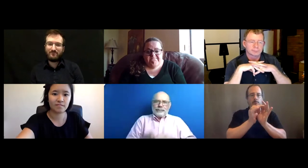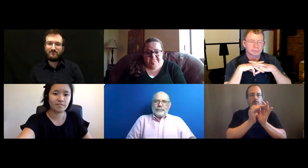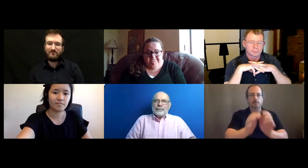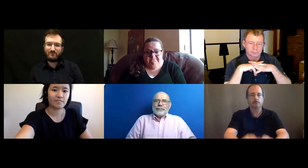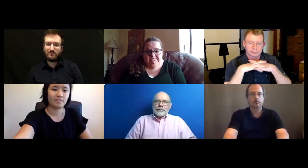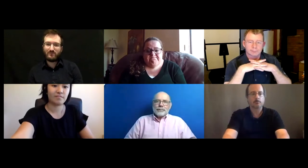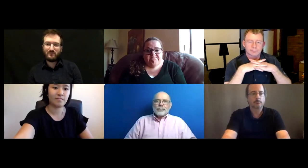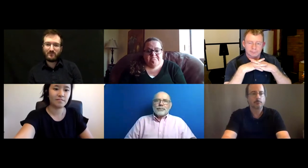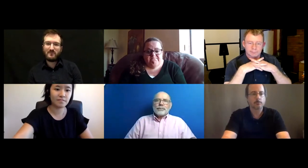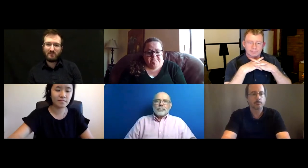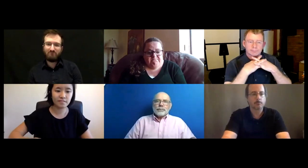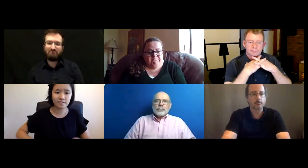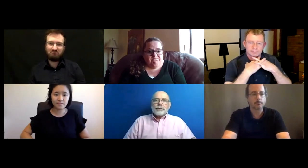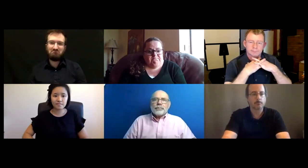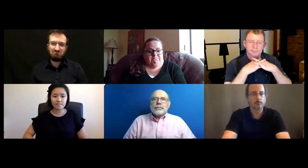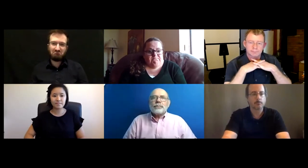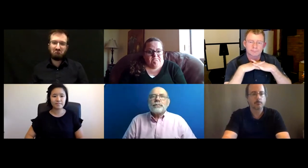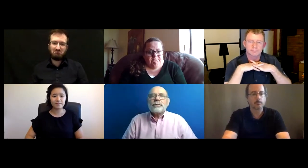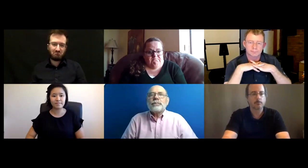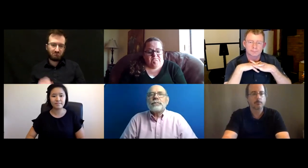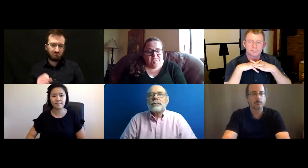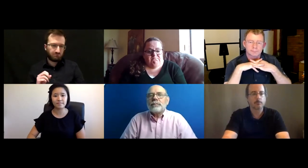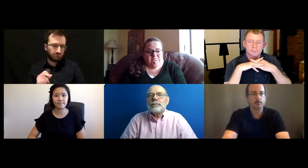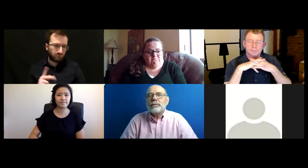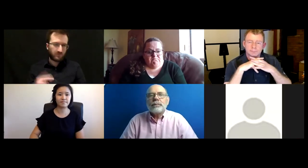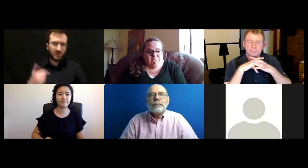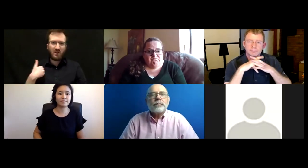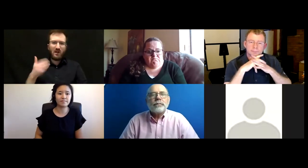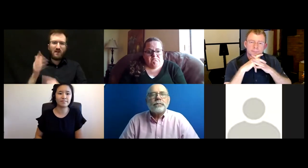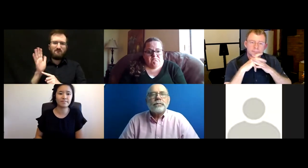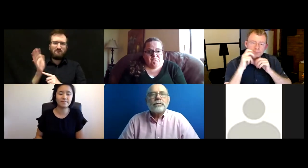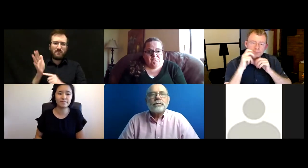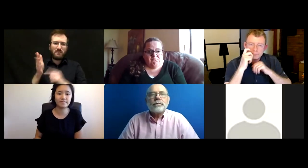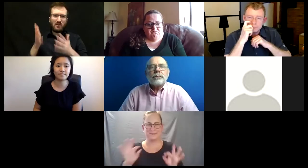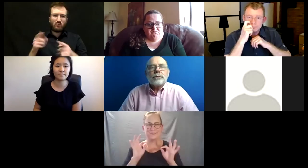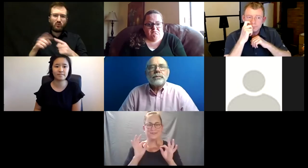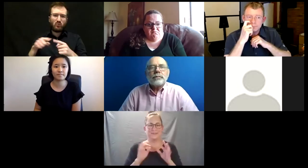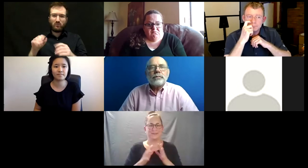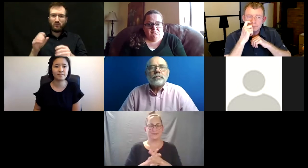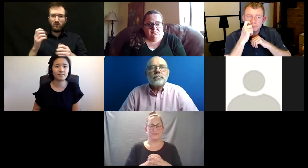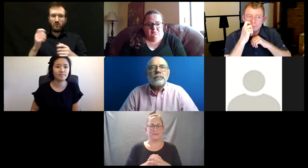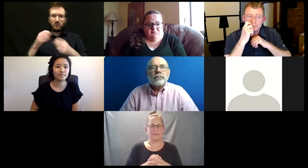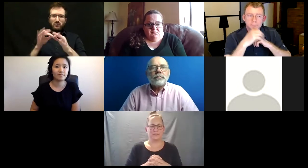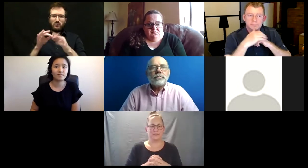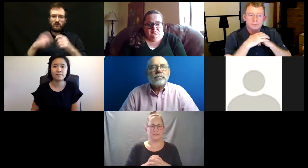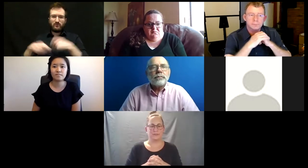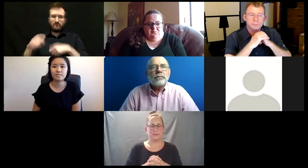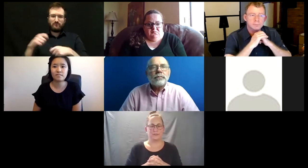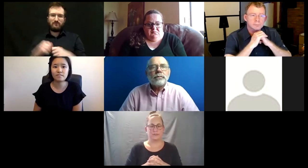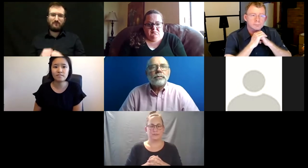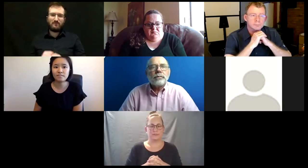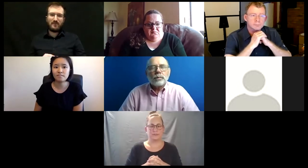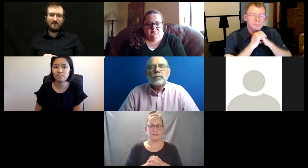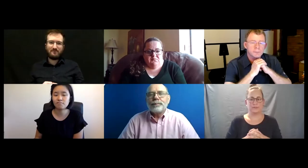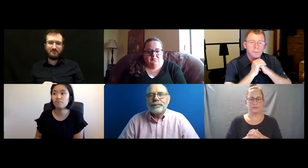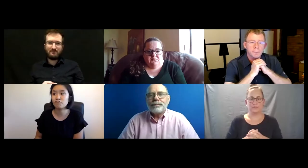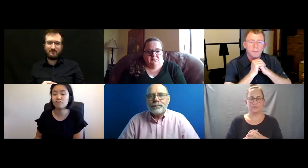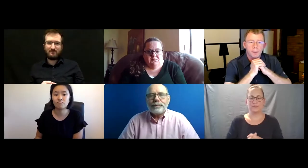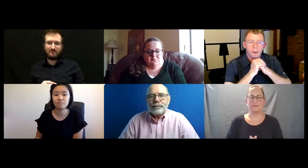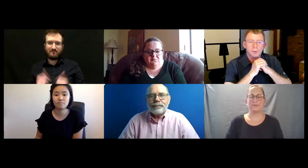is important. I agree. Yes. From Gary, we need to see more diversity. Absolutely. Okay, we're just going to wait for